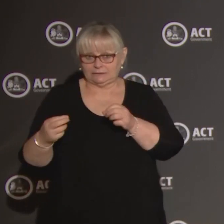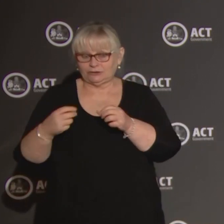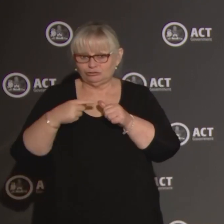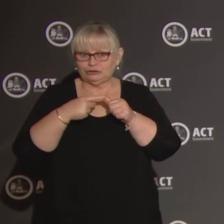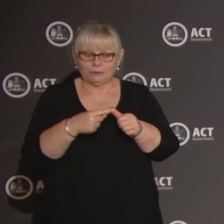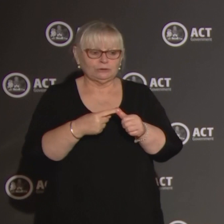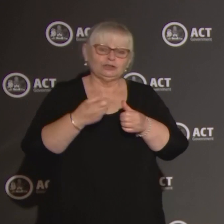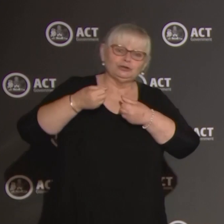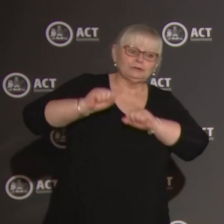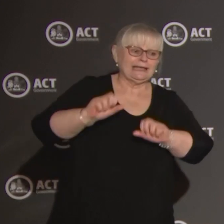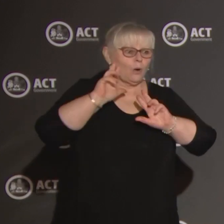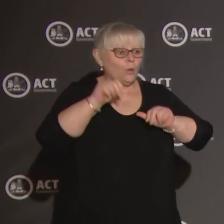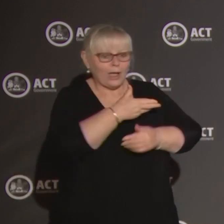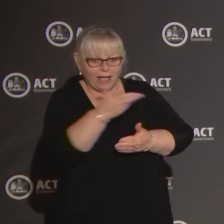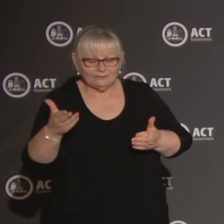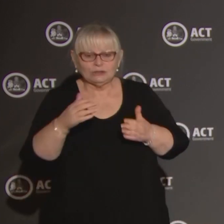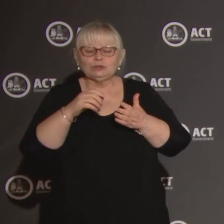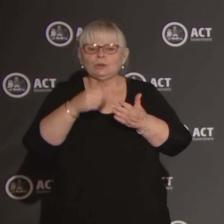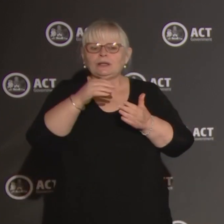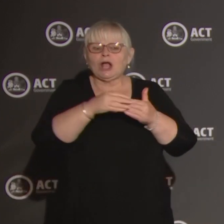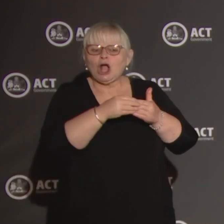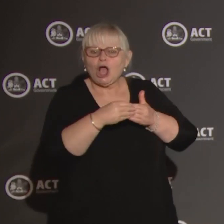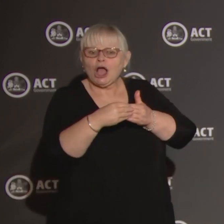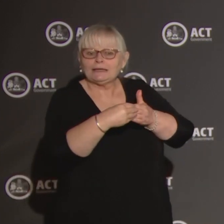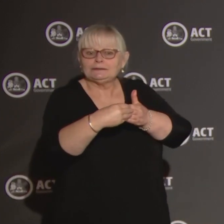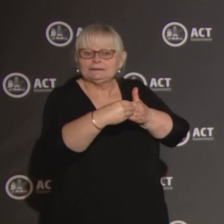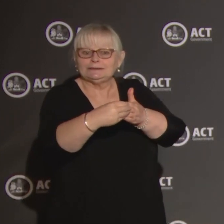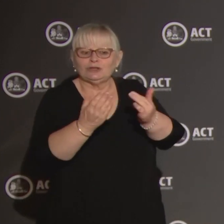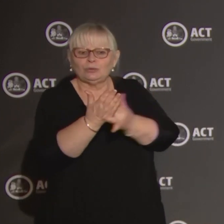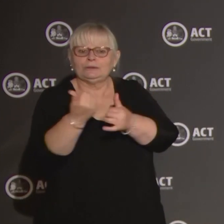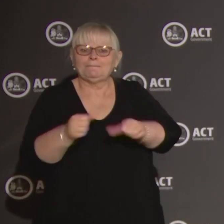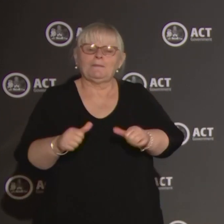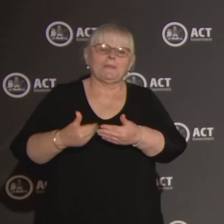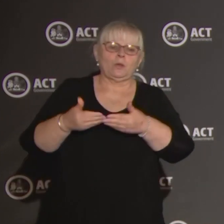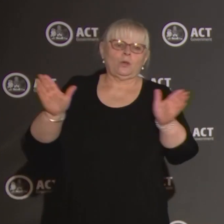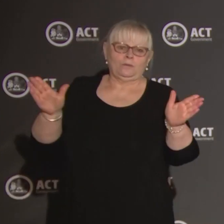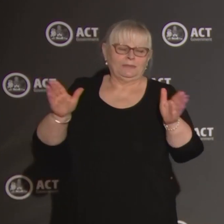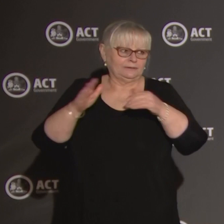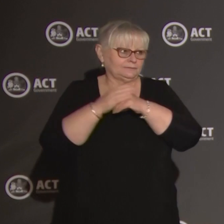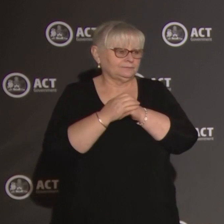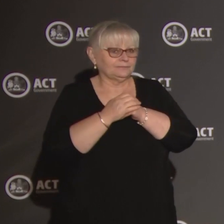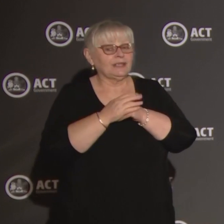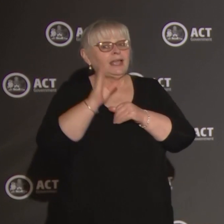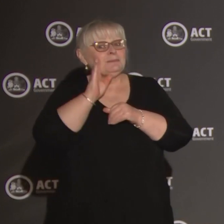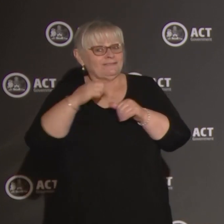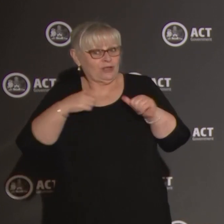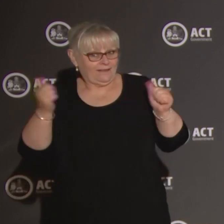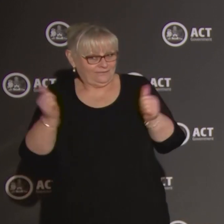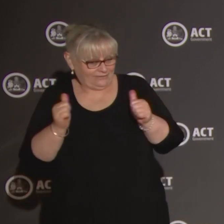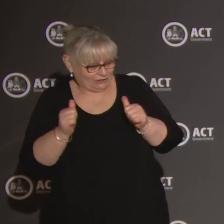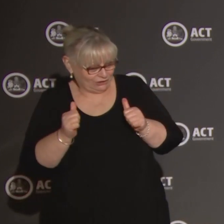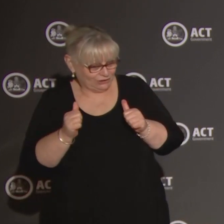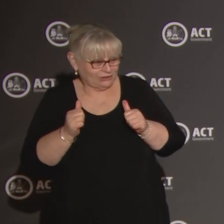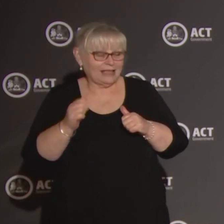community and guide Canberra along the pathway out of the lockdown. But before I finish up today, and